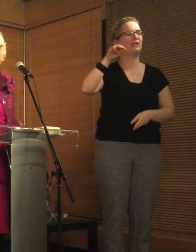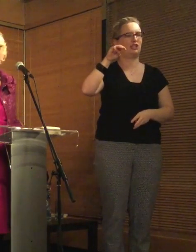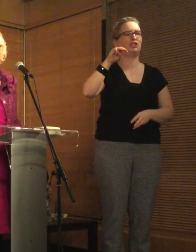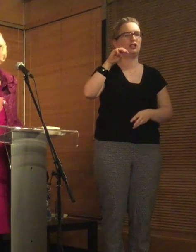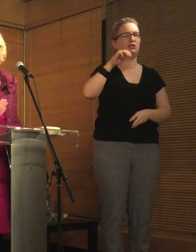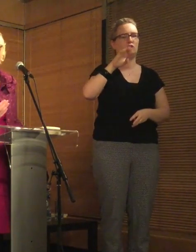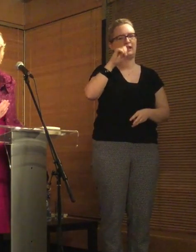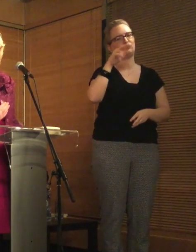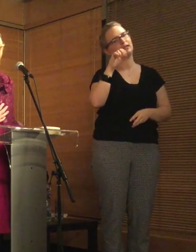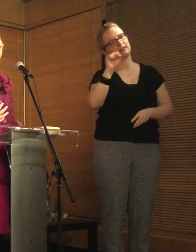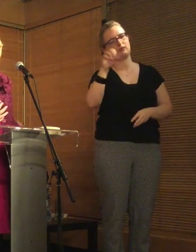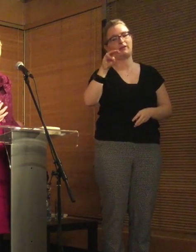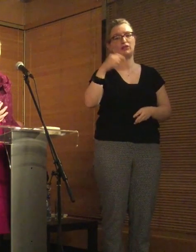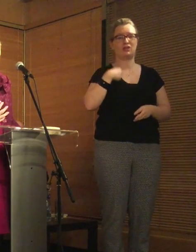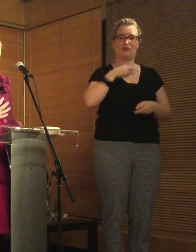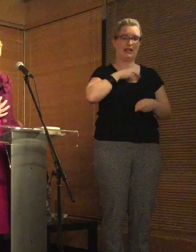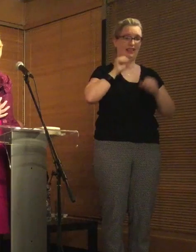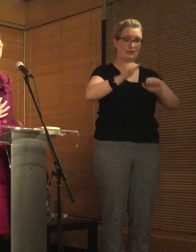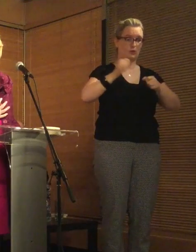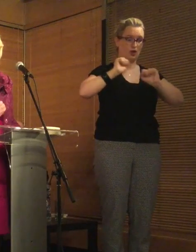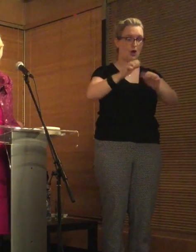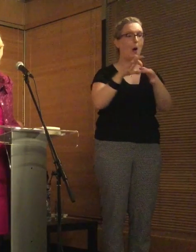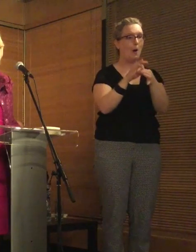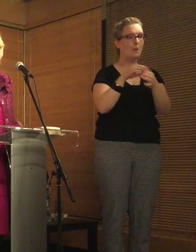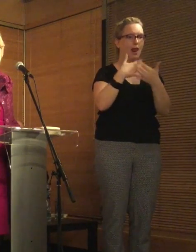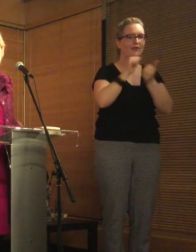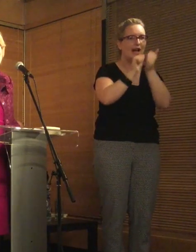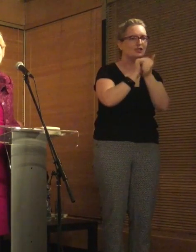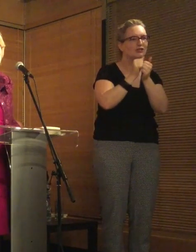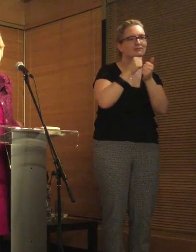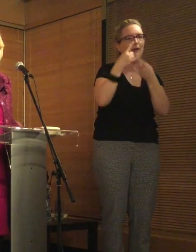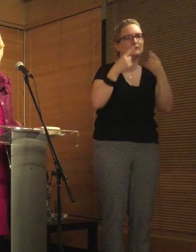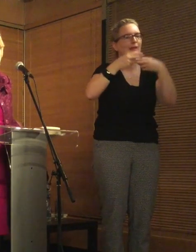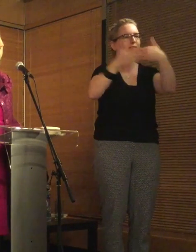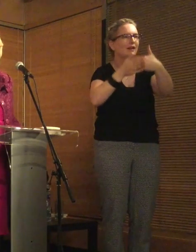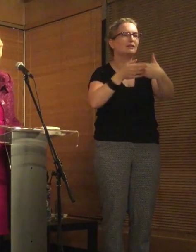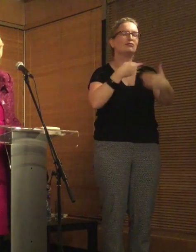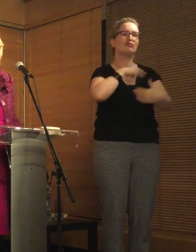her first place outside was where all the action took place. And I suppose it was really